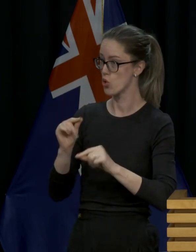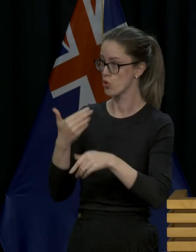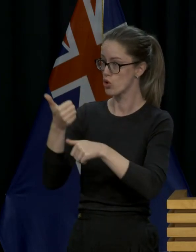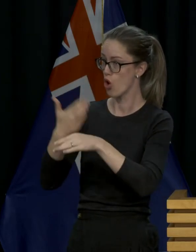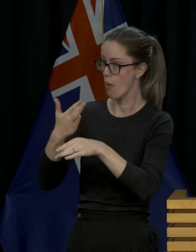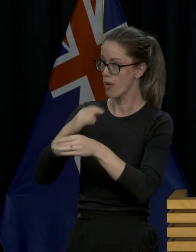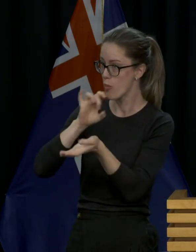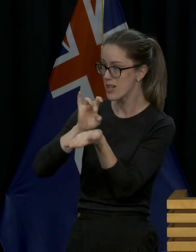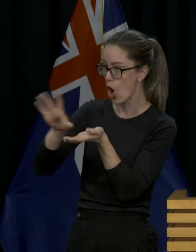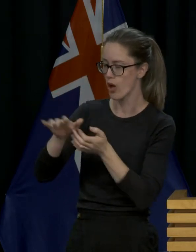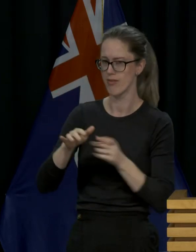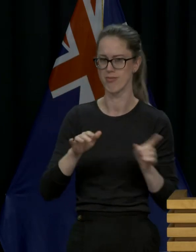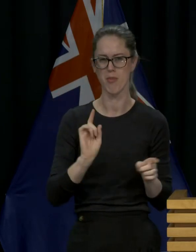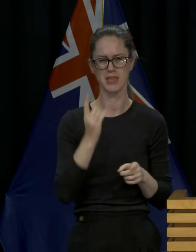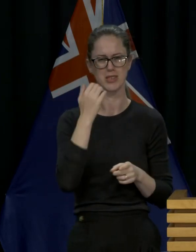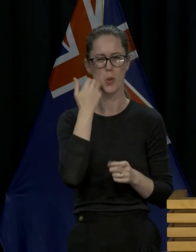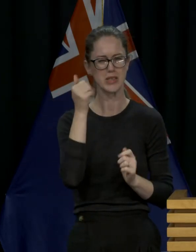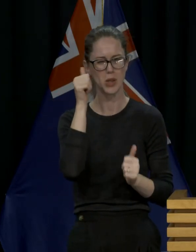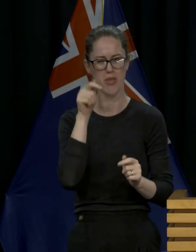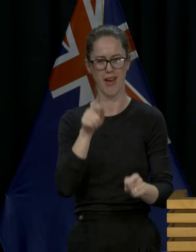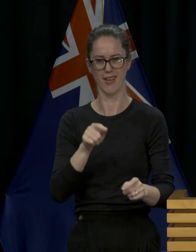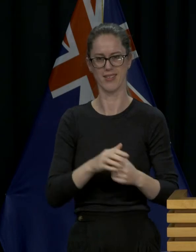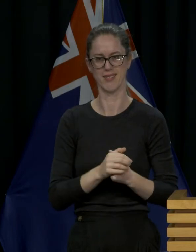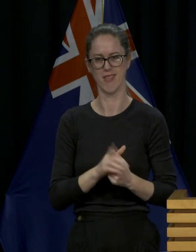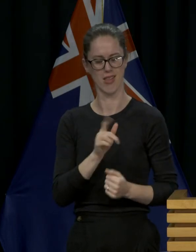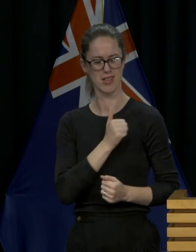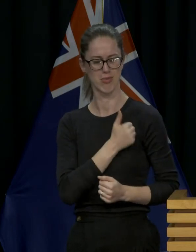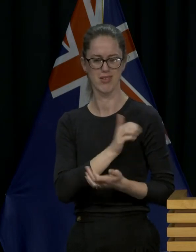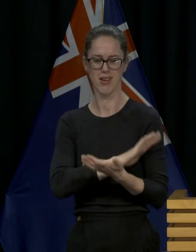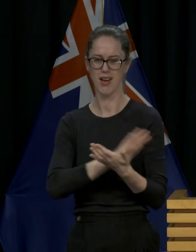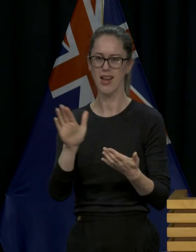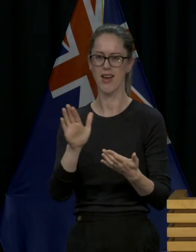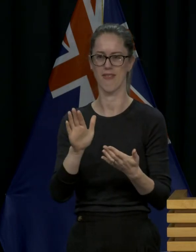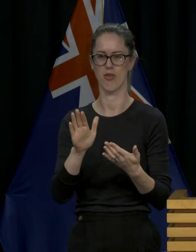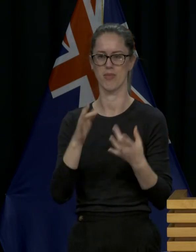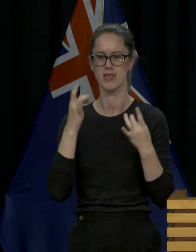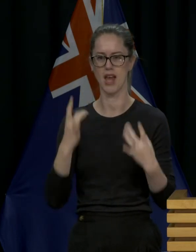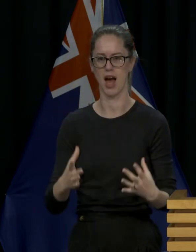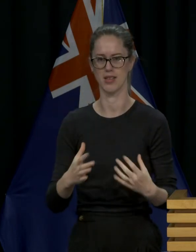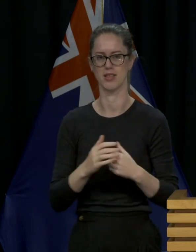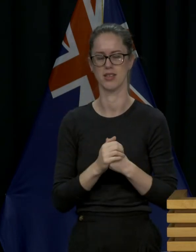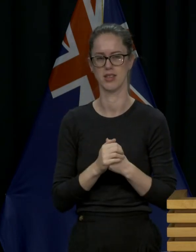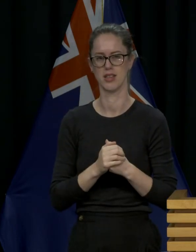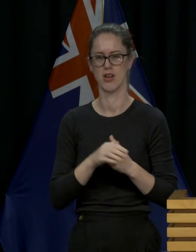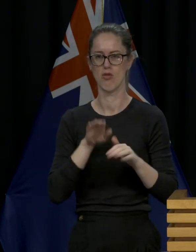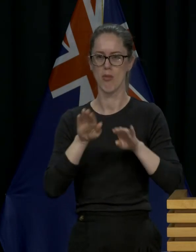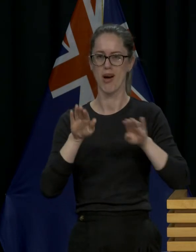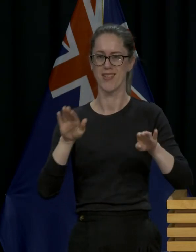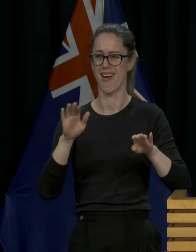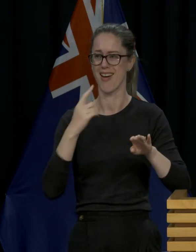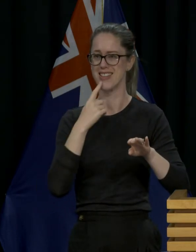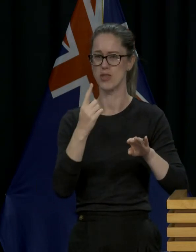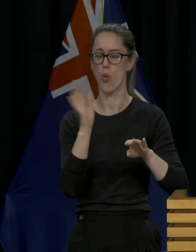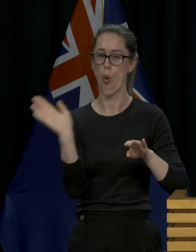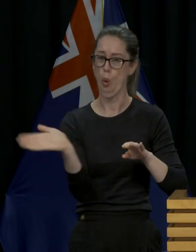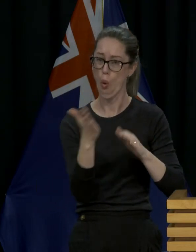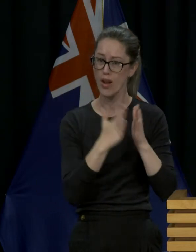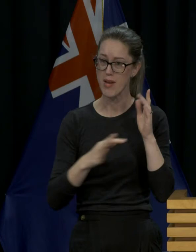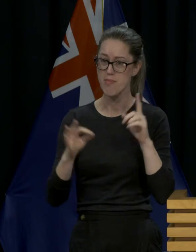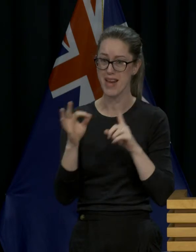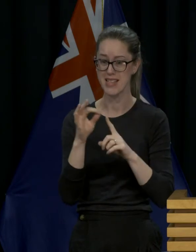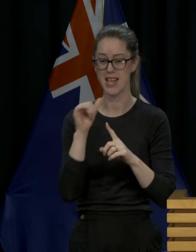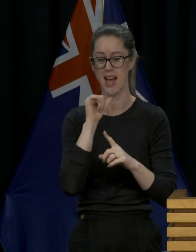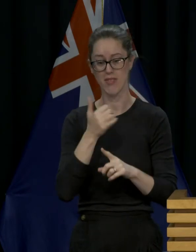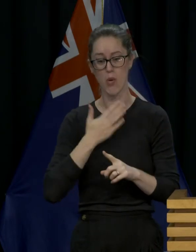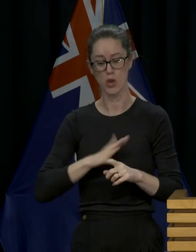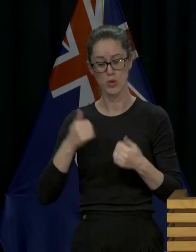be gone? They've always known that. That is something I've been clear on from the very outset, and it's a reminder I give all of our MPs. If